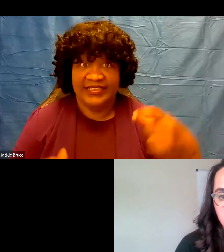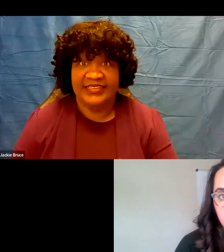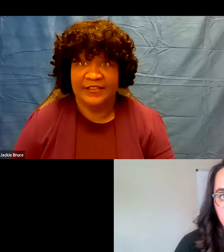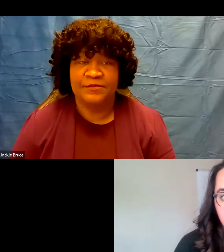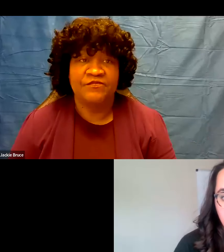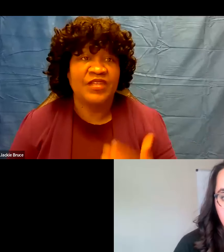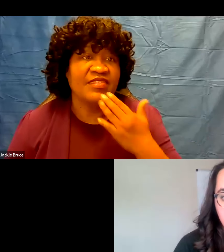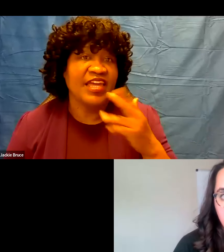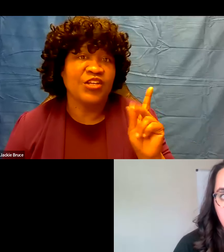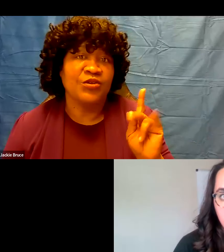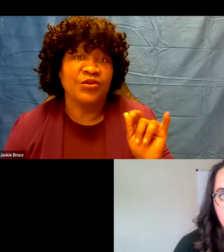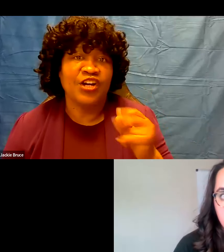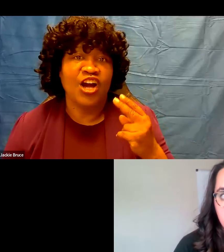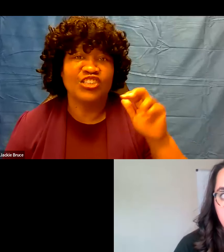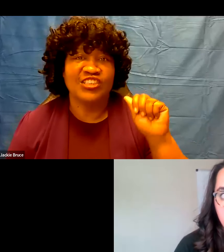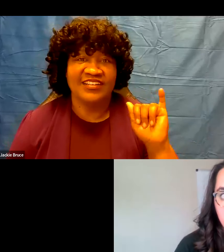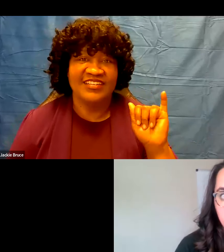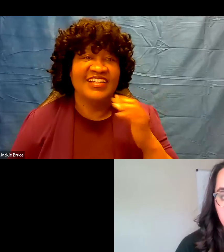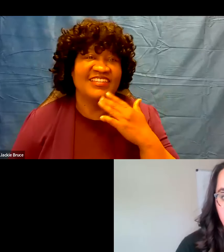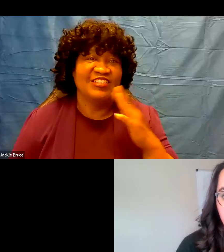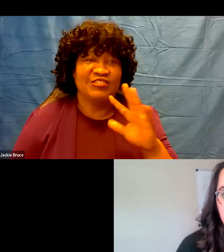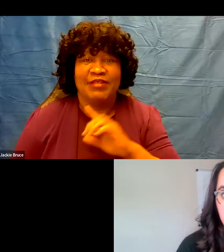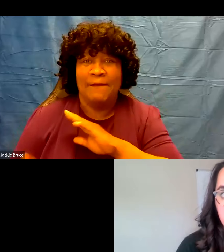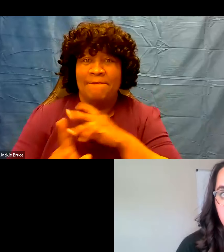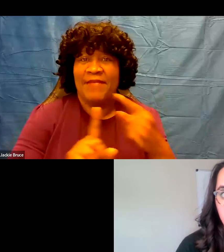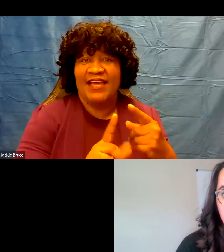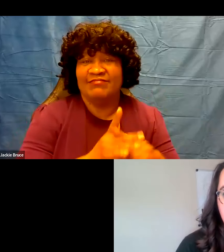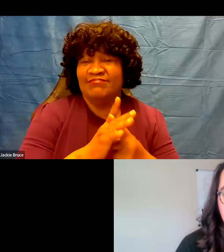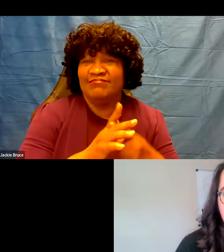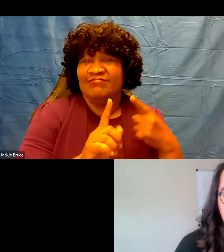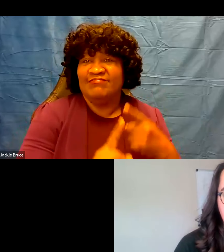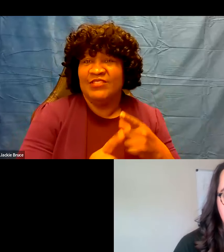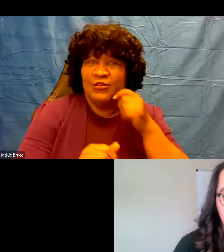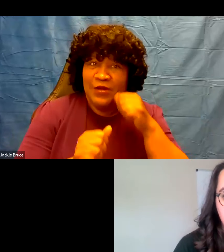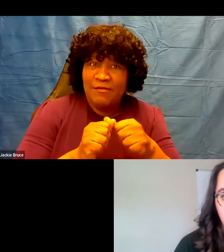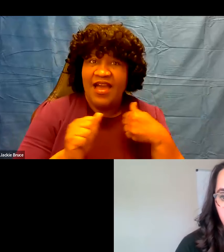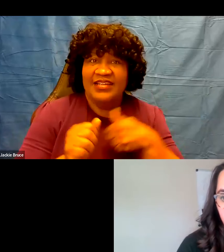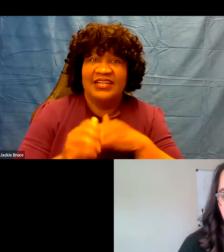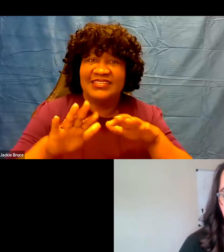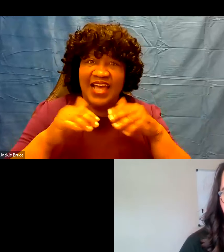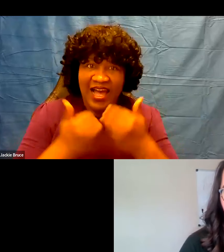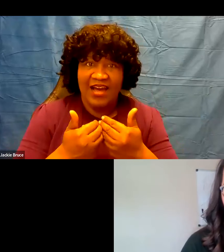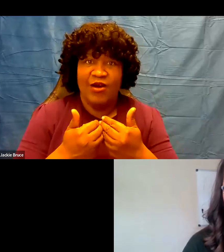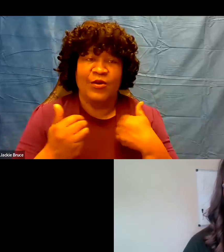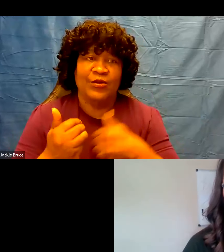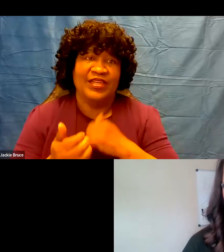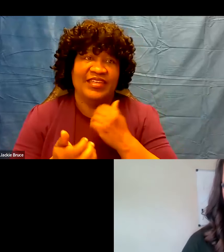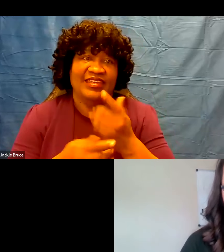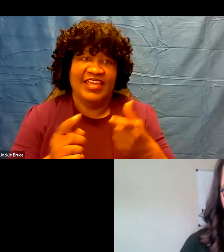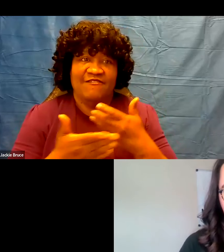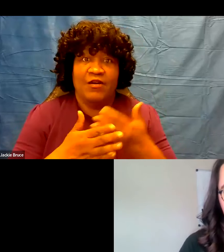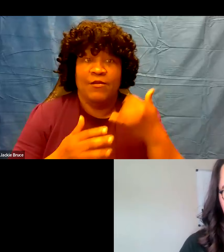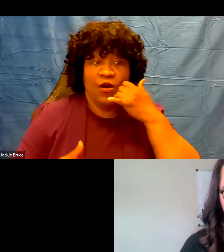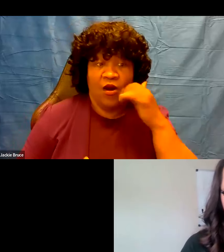Thank you, Kashi. I think you're taking us back to our original question, which was just to remind everybody how we got from that call